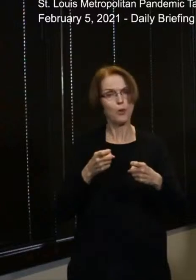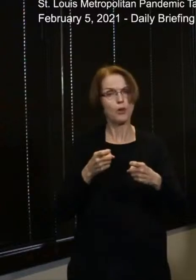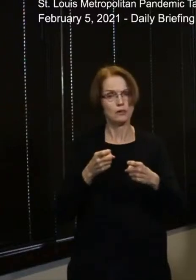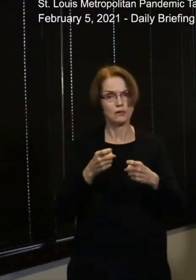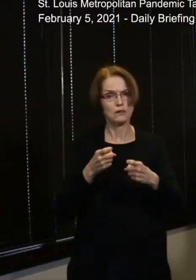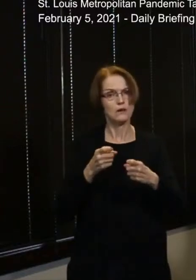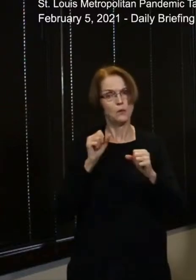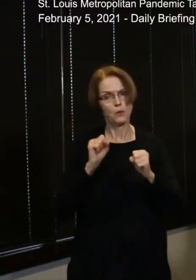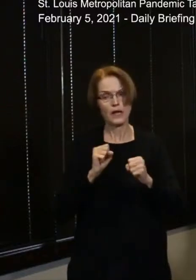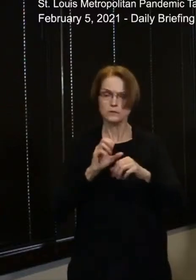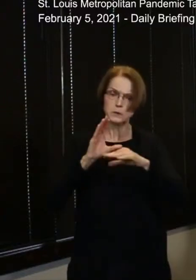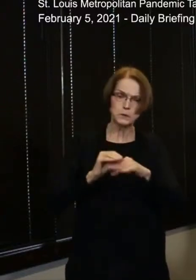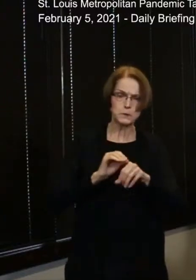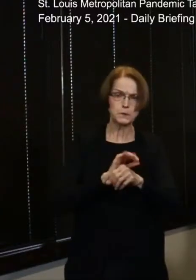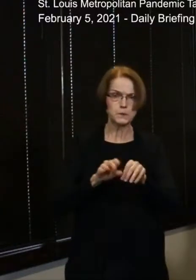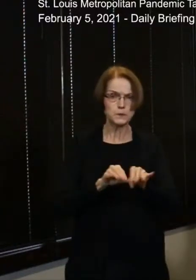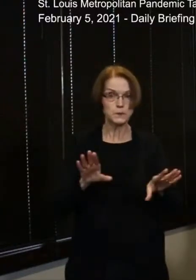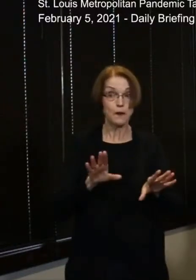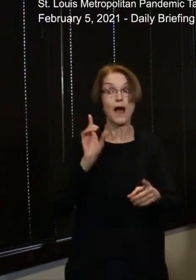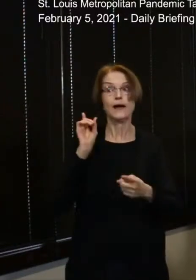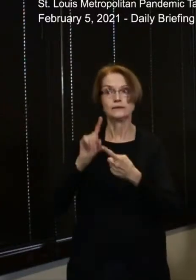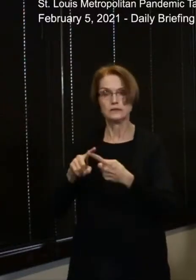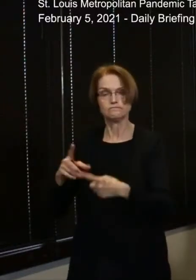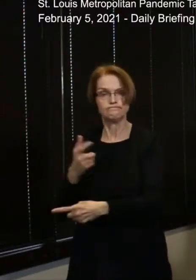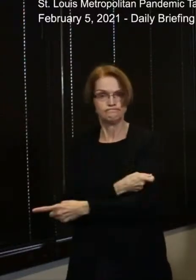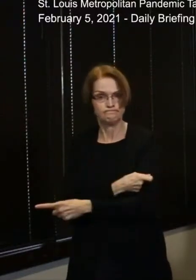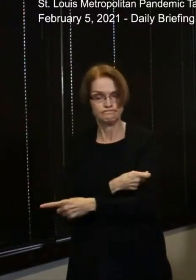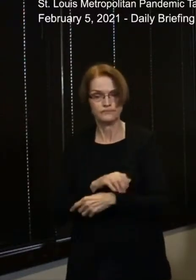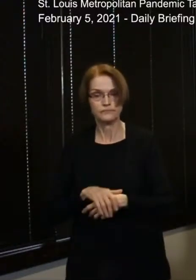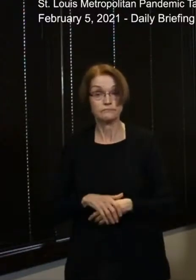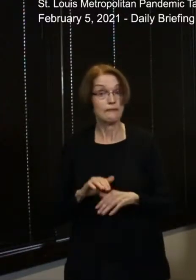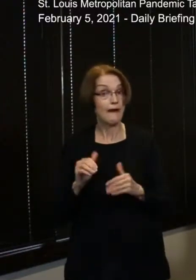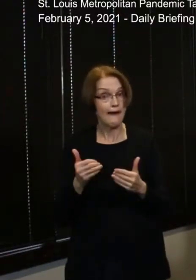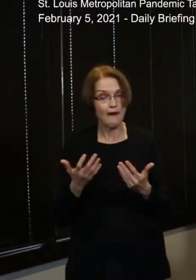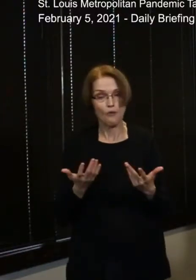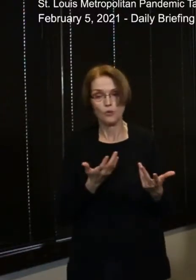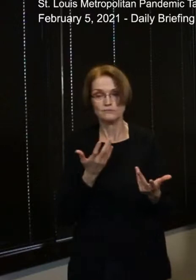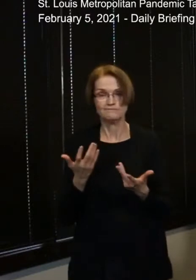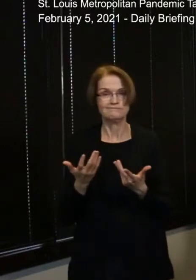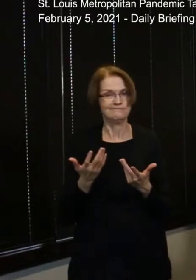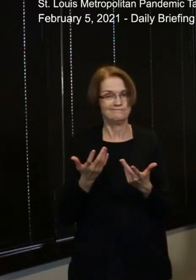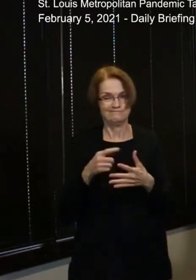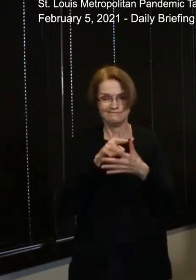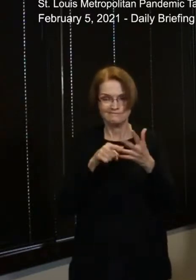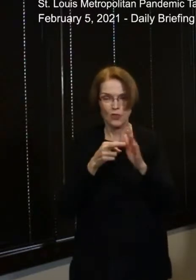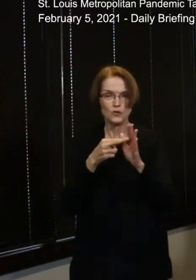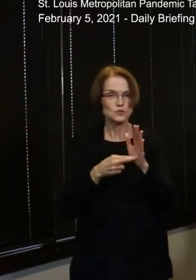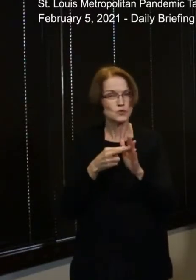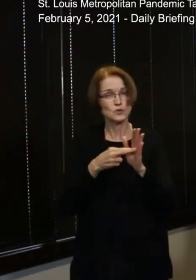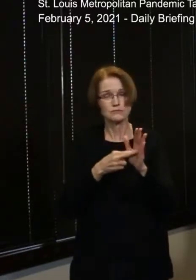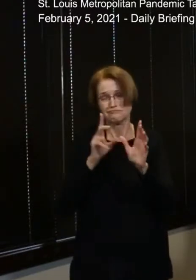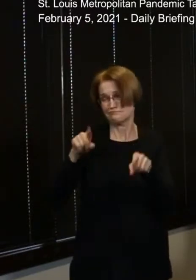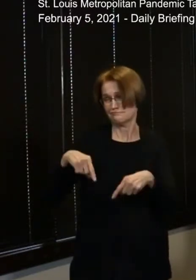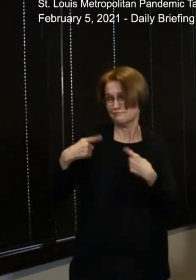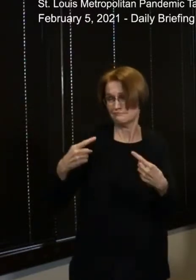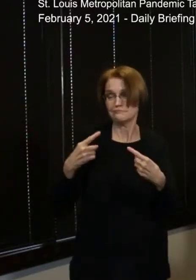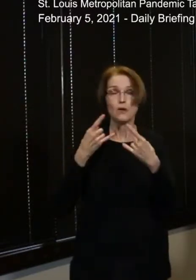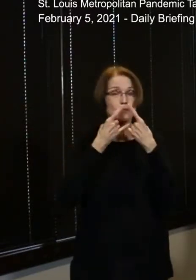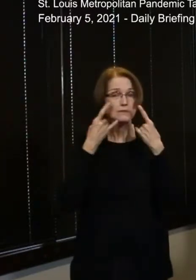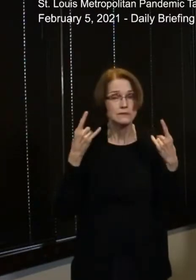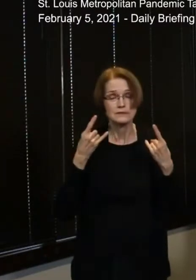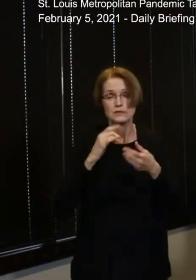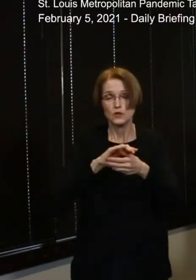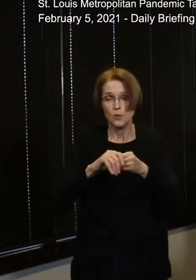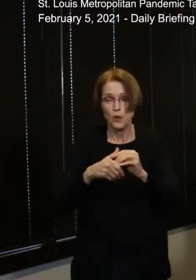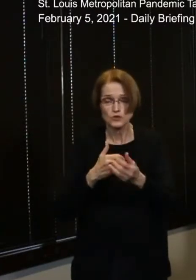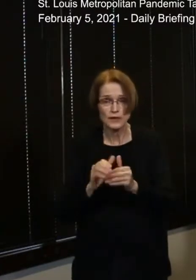the virus until we can get vaccinated. Keeping those things that we've been doing this whole time, wearing a mask, washing